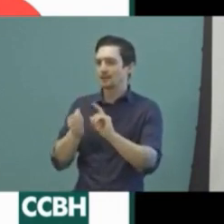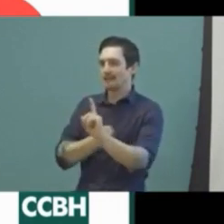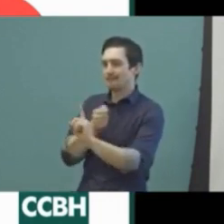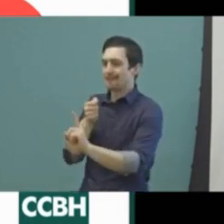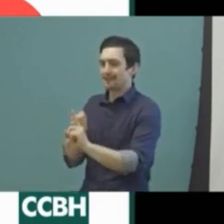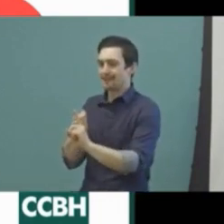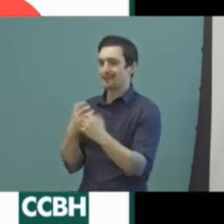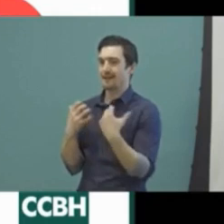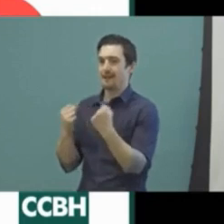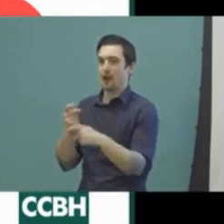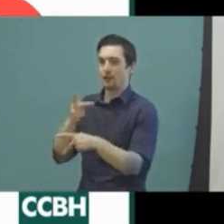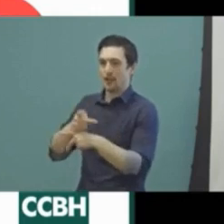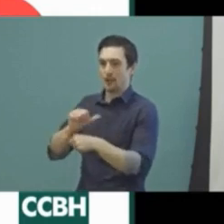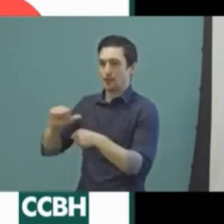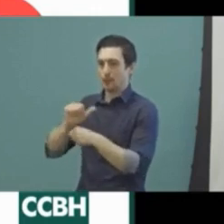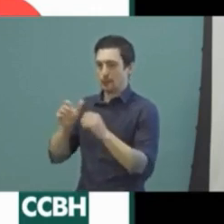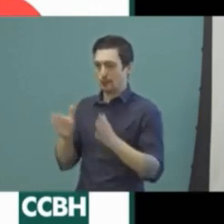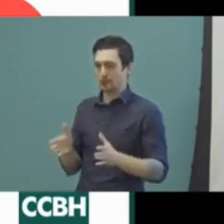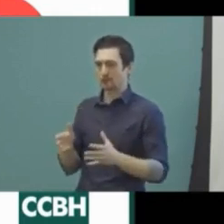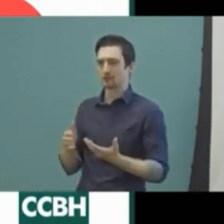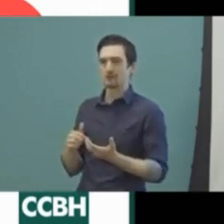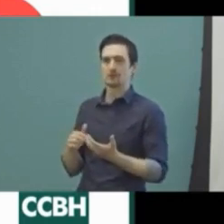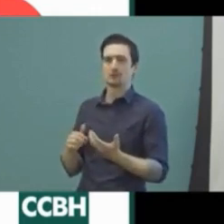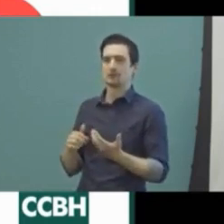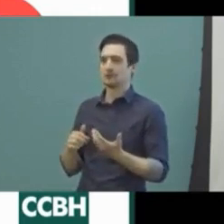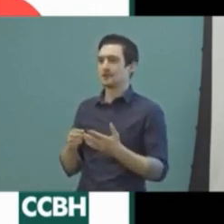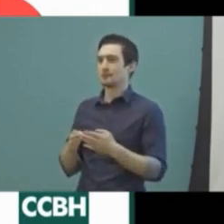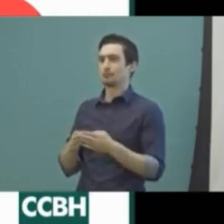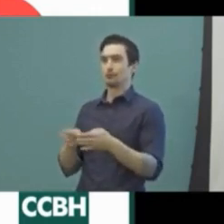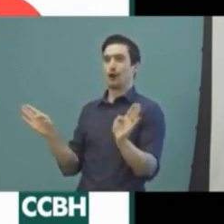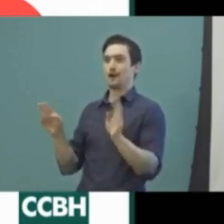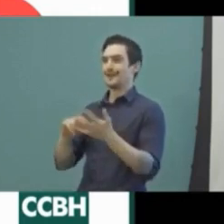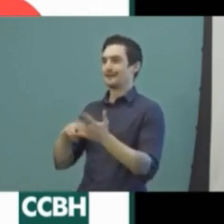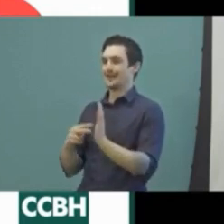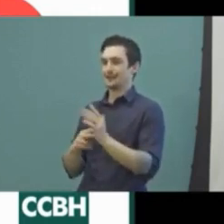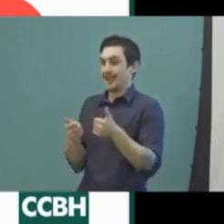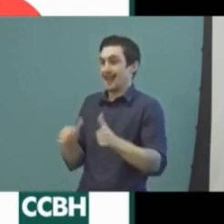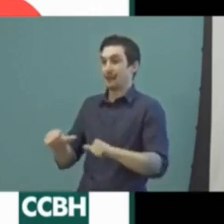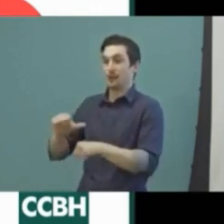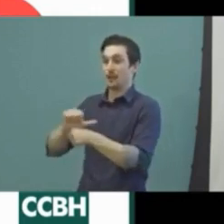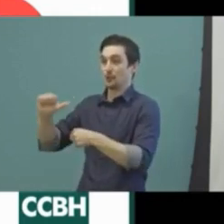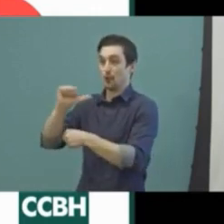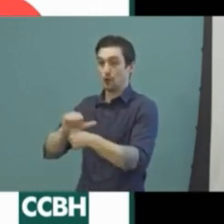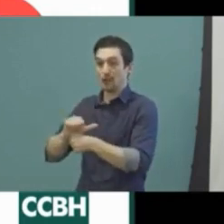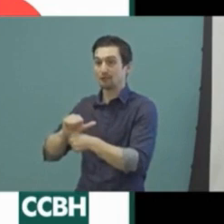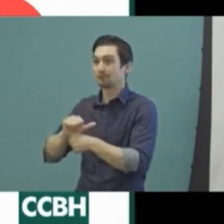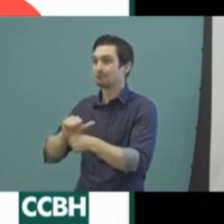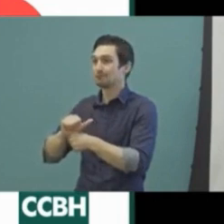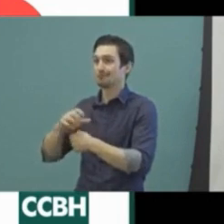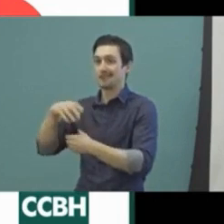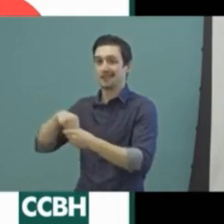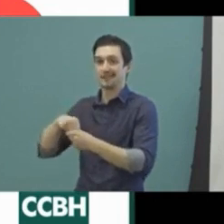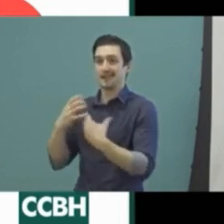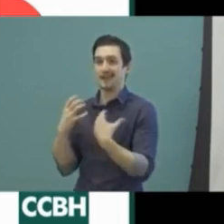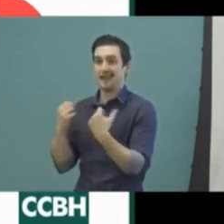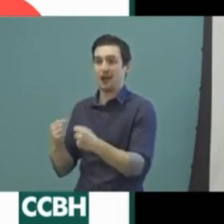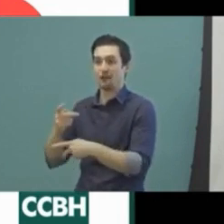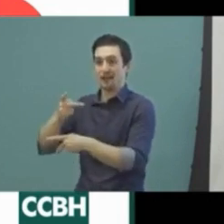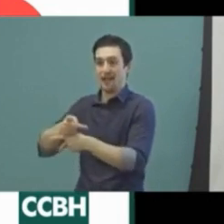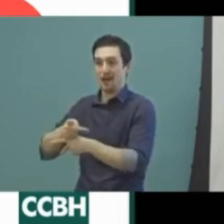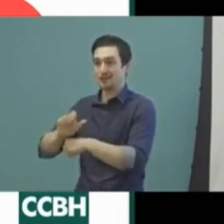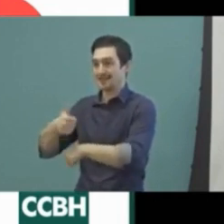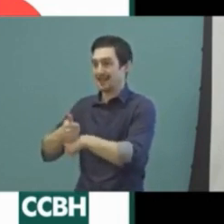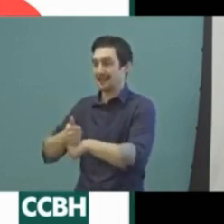workforce. And healthcare is broadly defined as anyone who works in a healthcare setting. So that does not just mean a hospital. That means